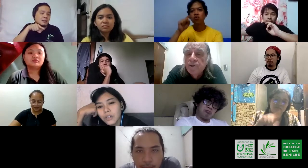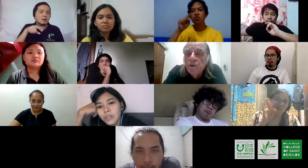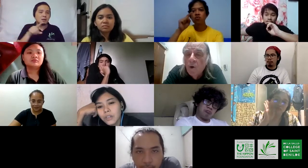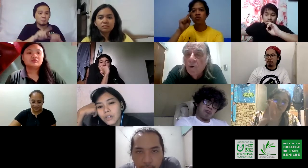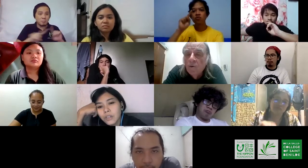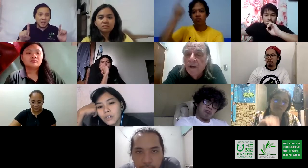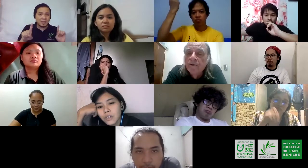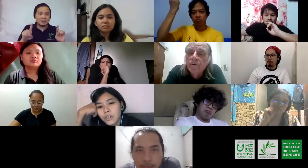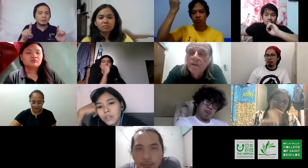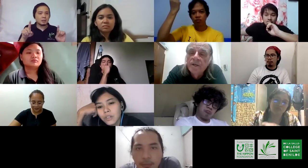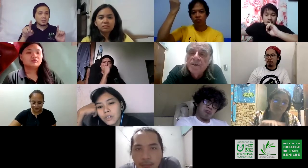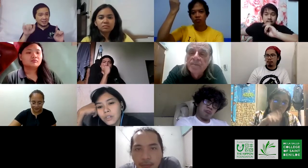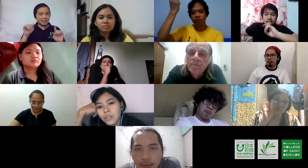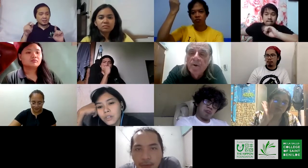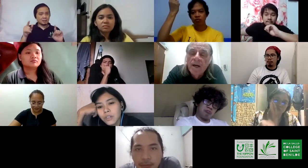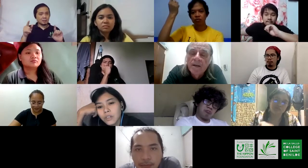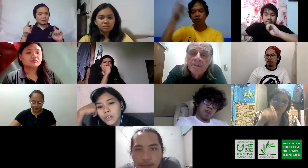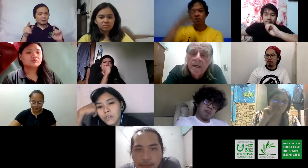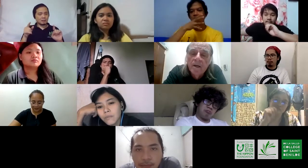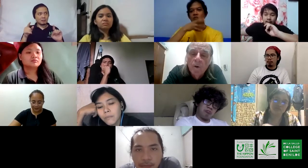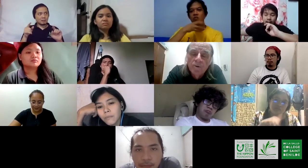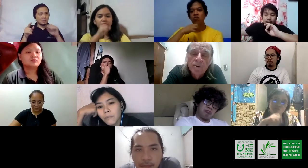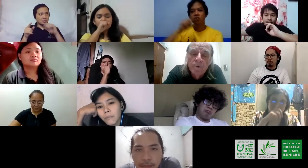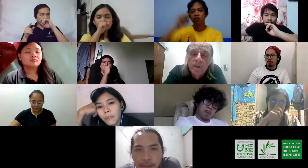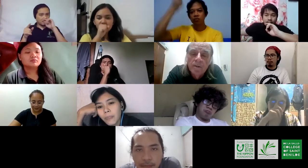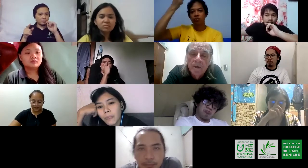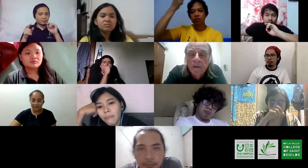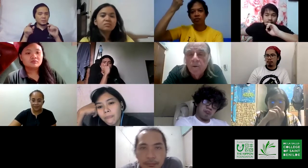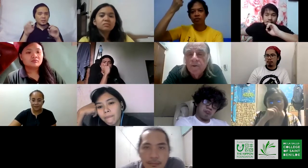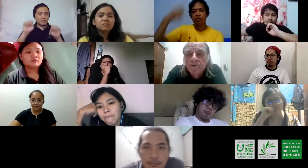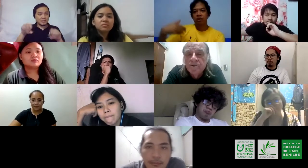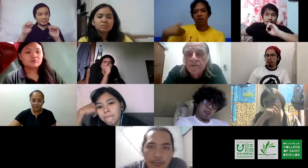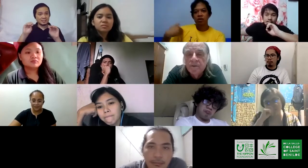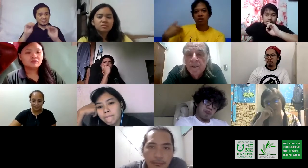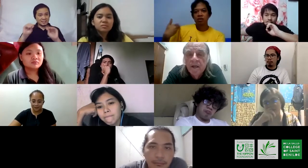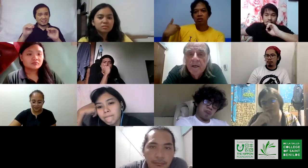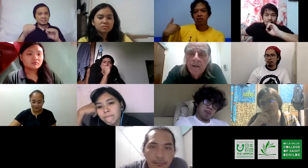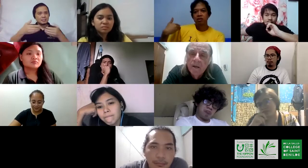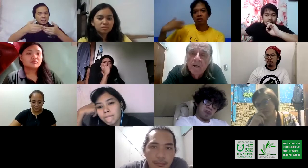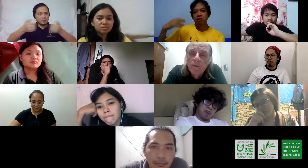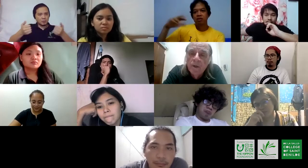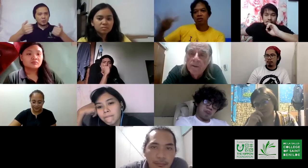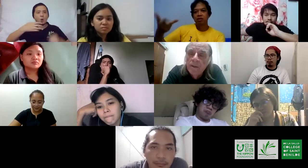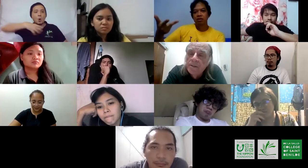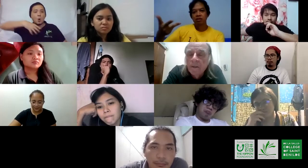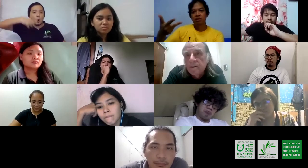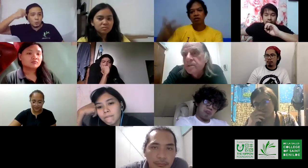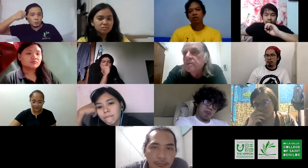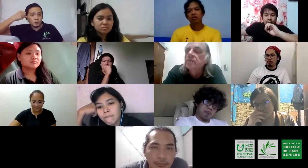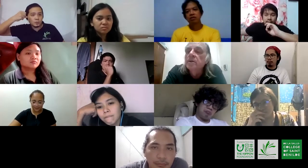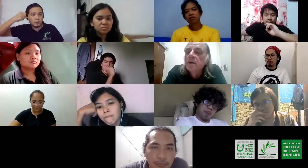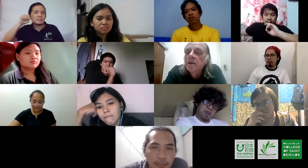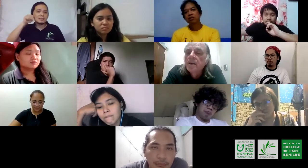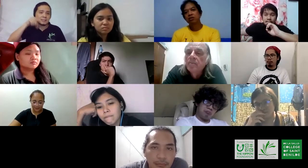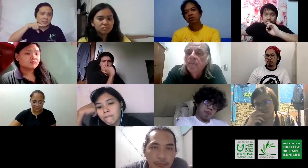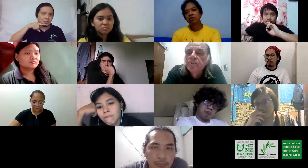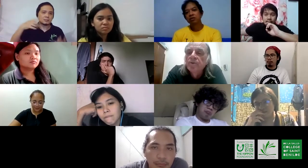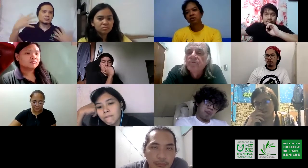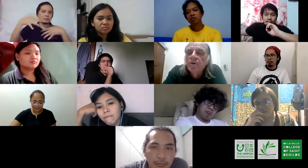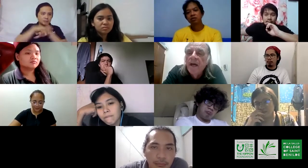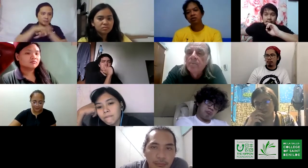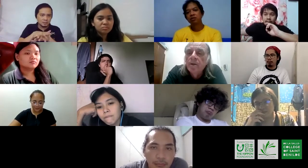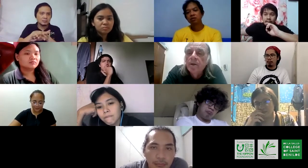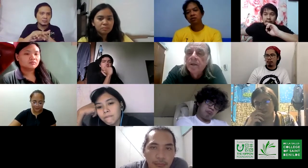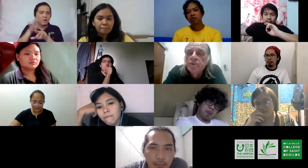can teach old, and you can teach people how to say older brother and older sister, younger brother and younger sister. But